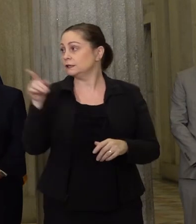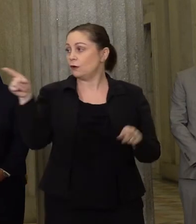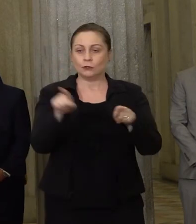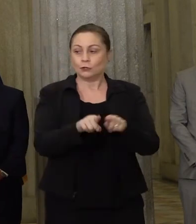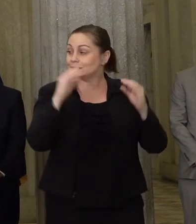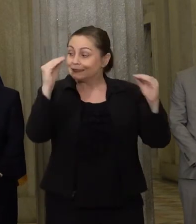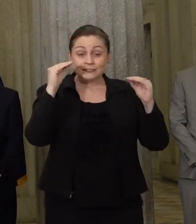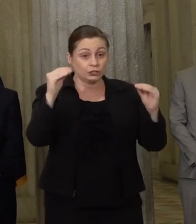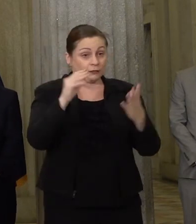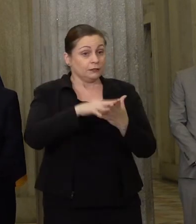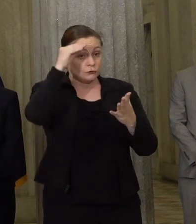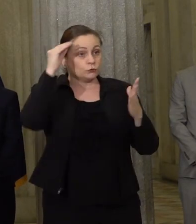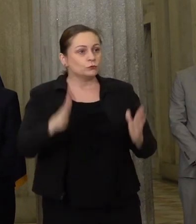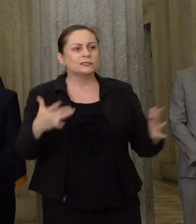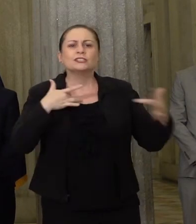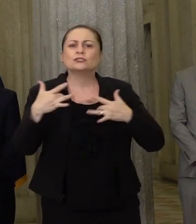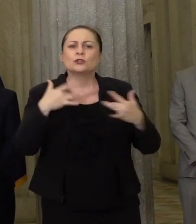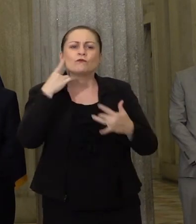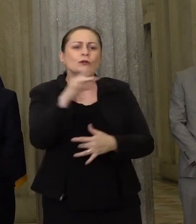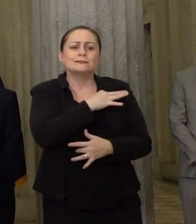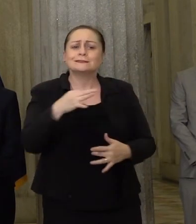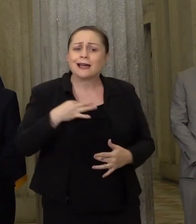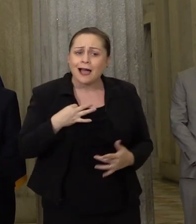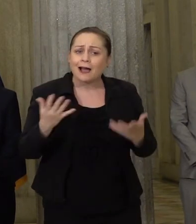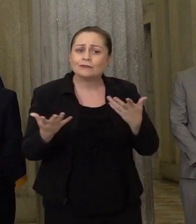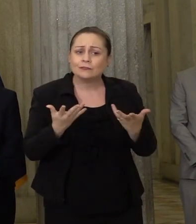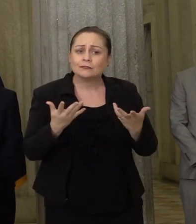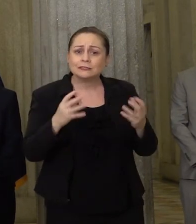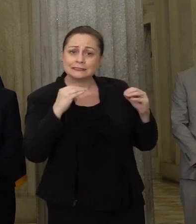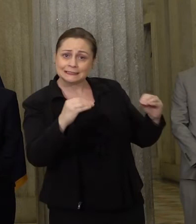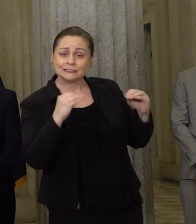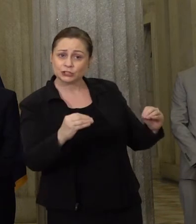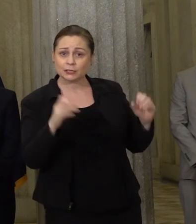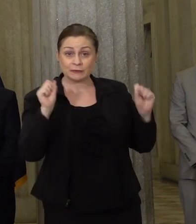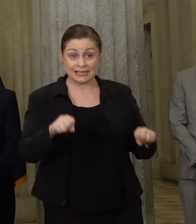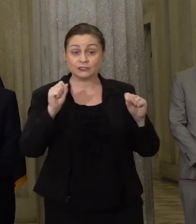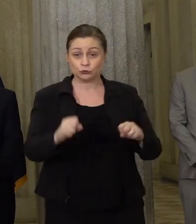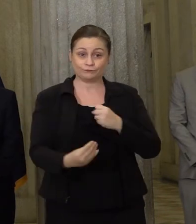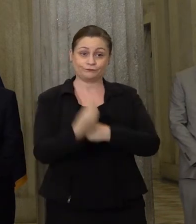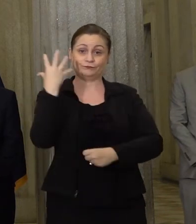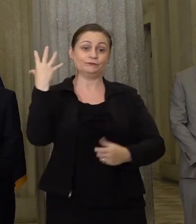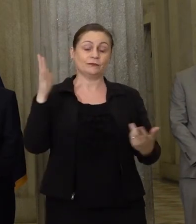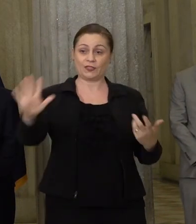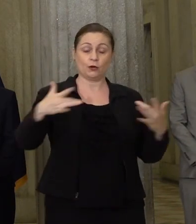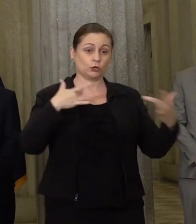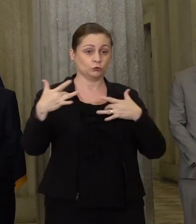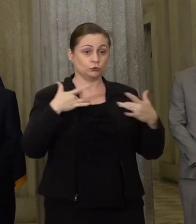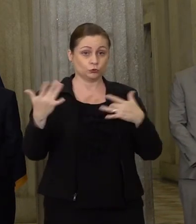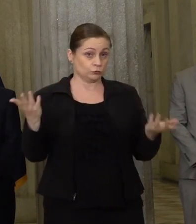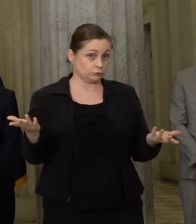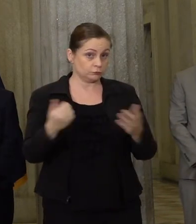what are the concerns level on your end with the staff? You have to teach them. That's the same. Contract the virus, are their concerns being back? Well,